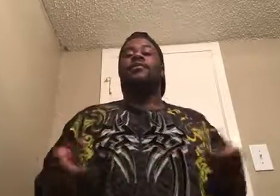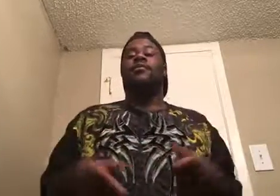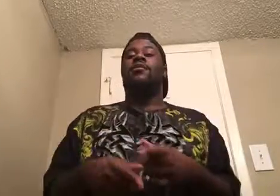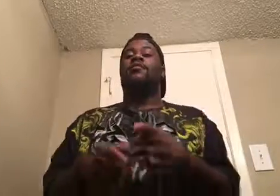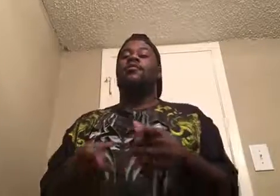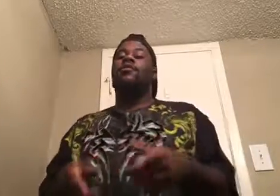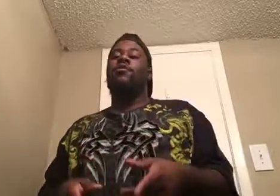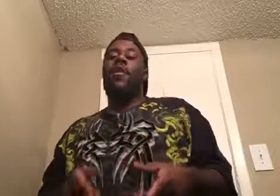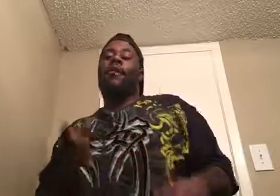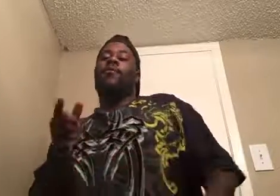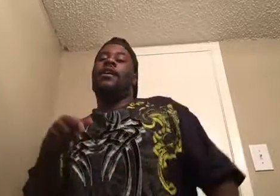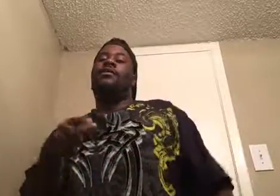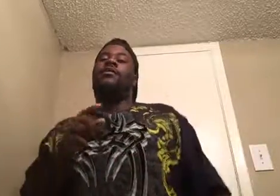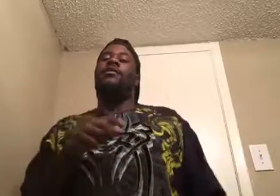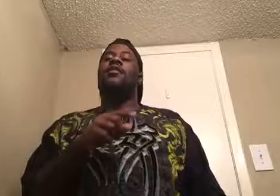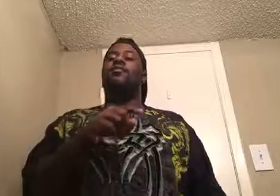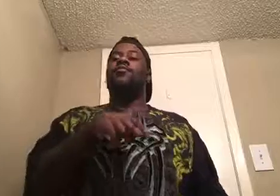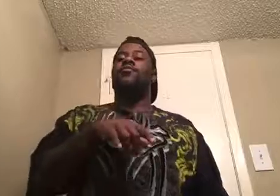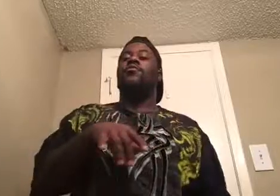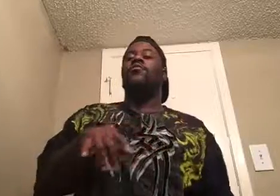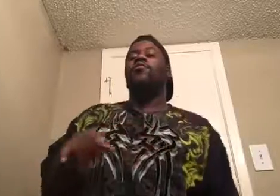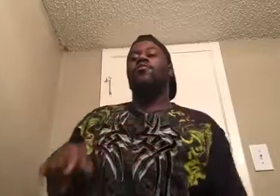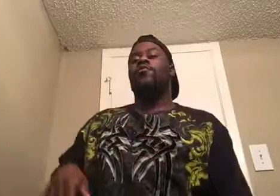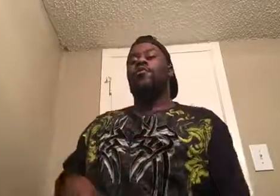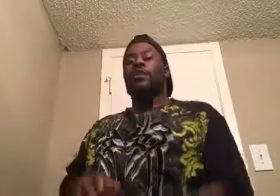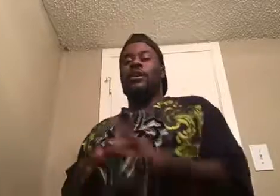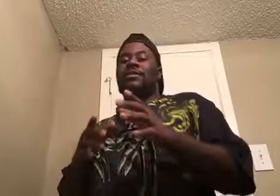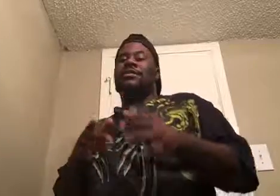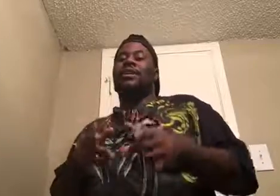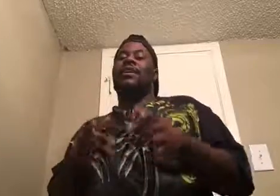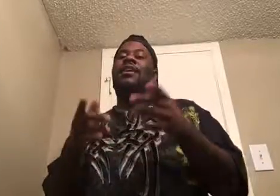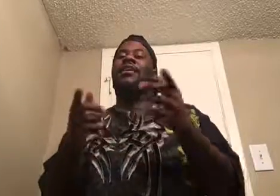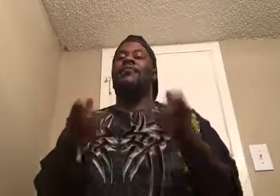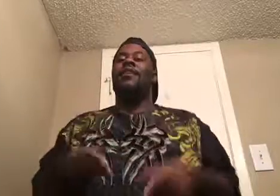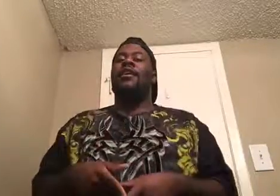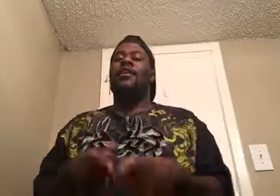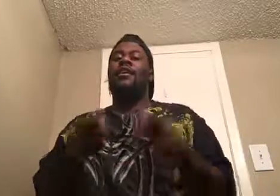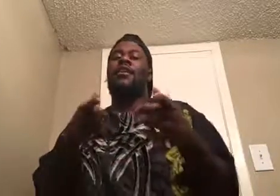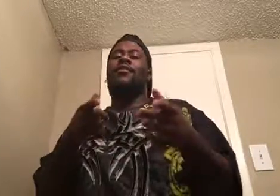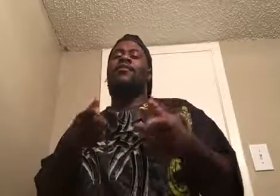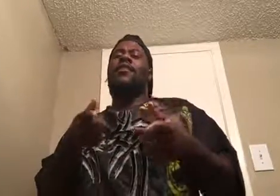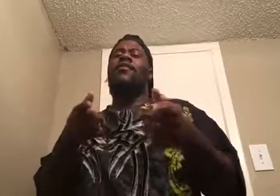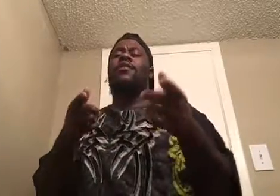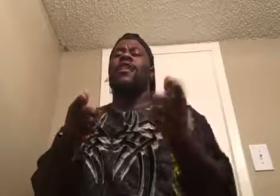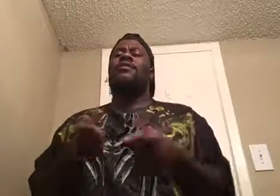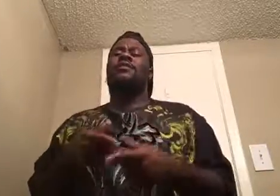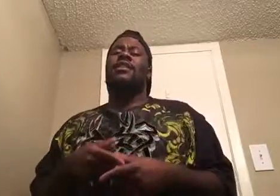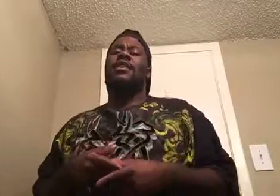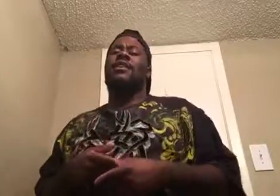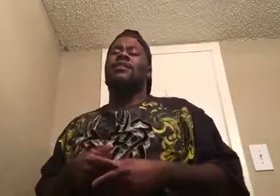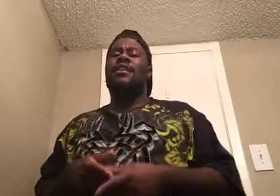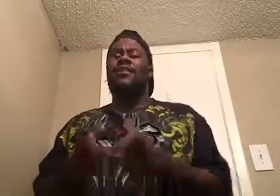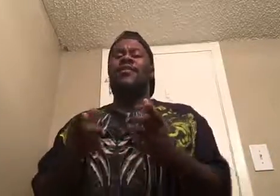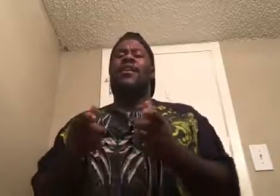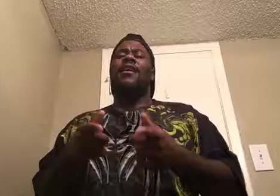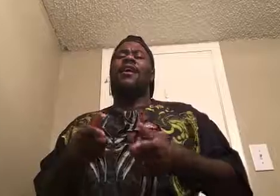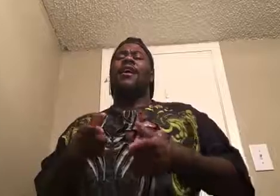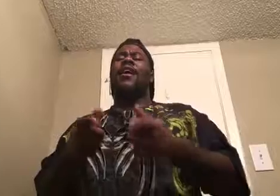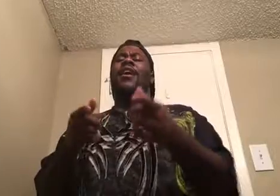to come through, place to come through. Send me your location, let's